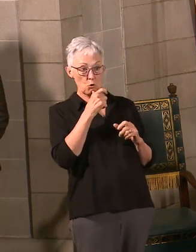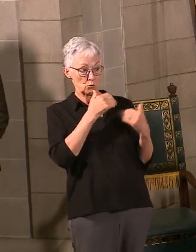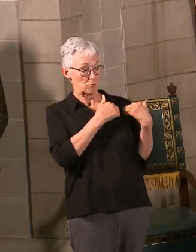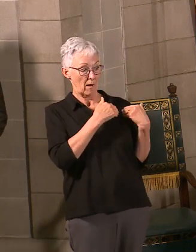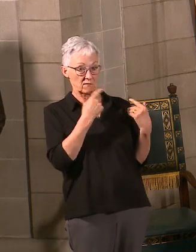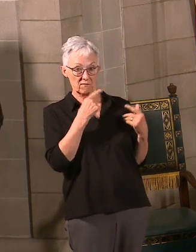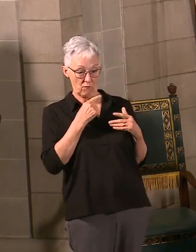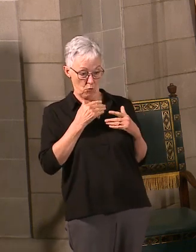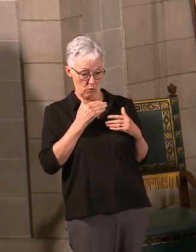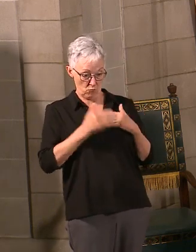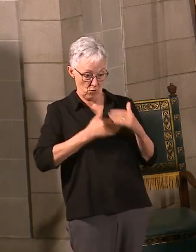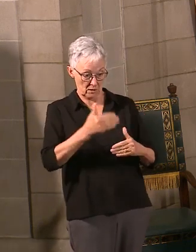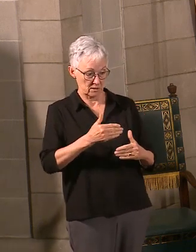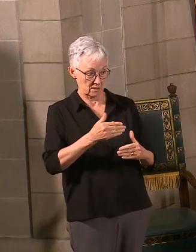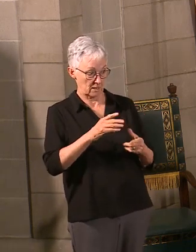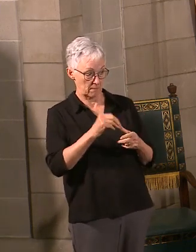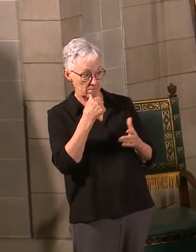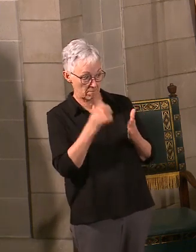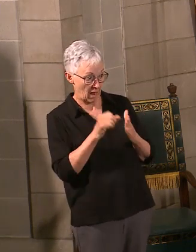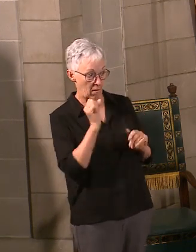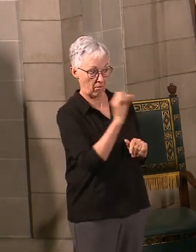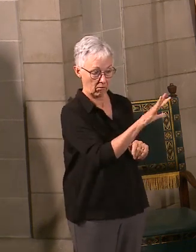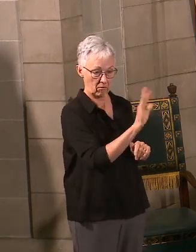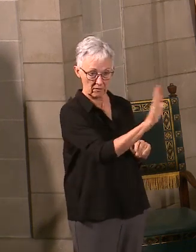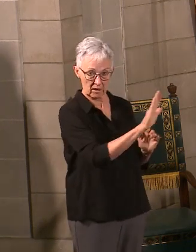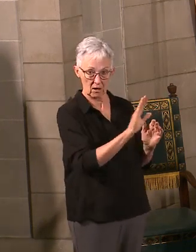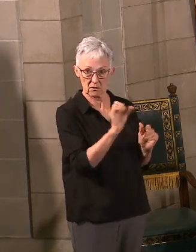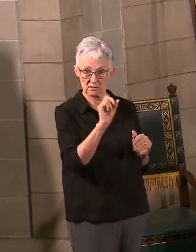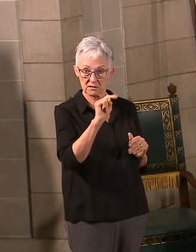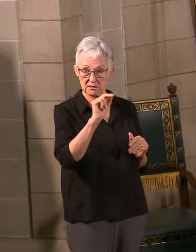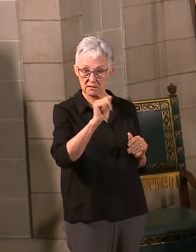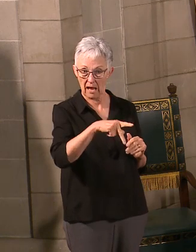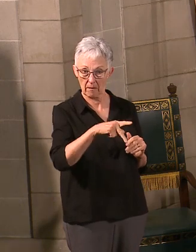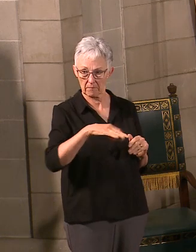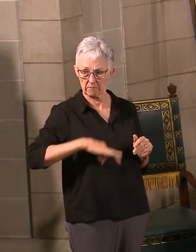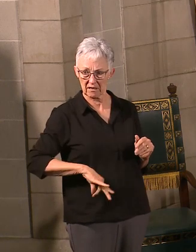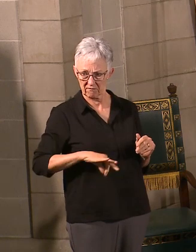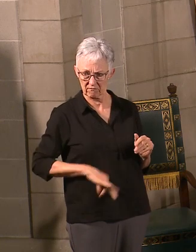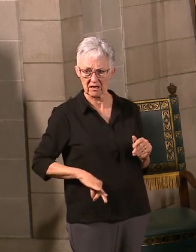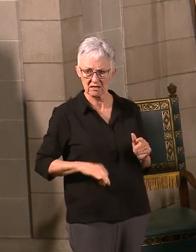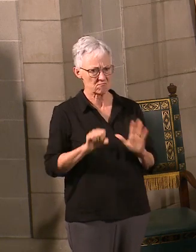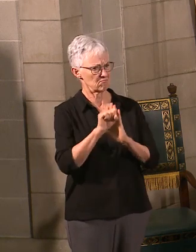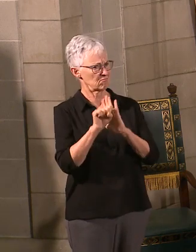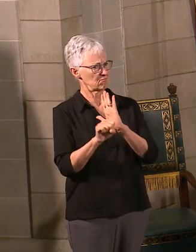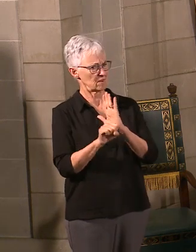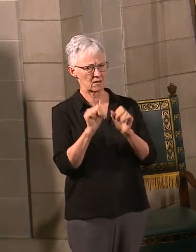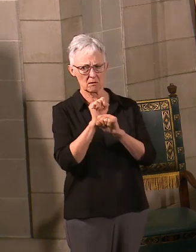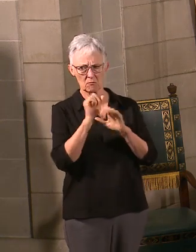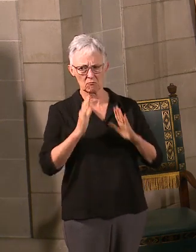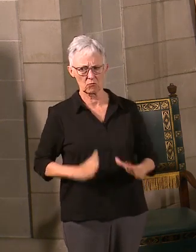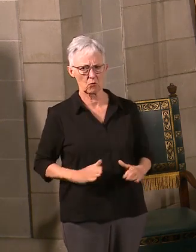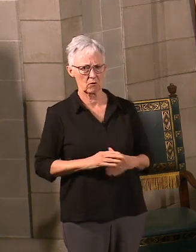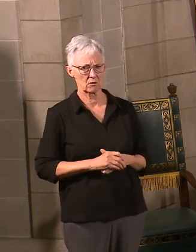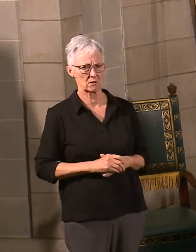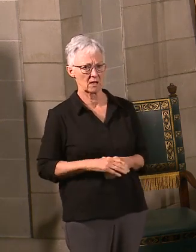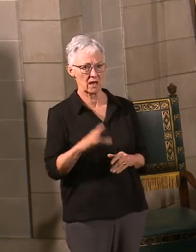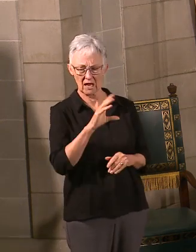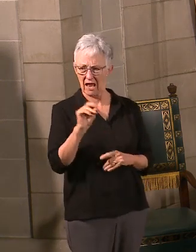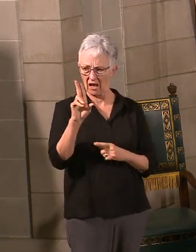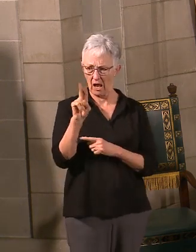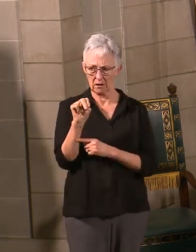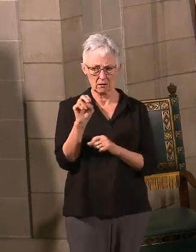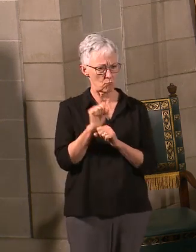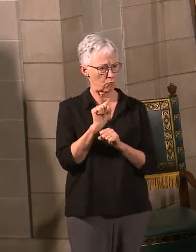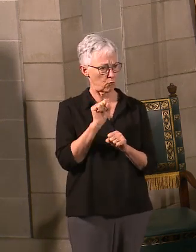to be processed. Or think about our Department of Labor. We have had more people apply for those unemployment benefits